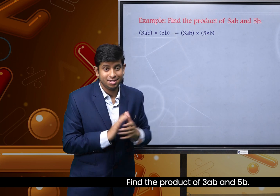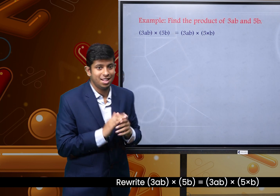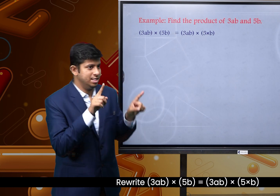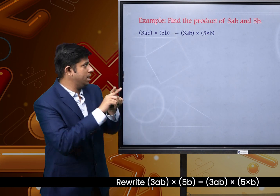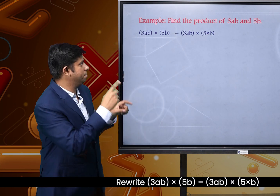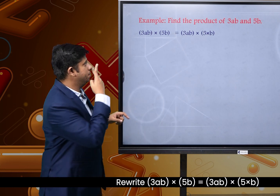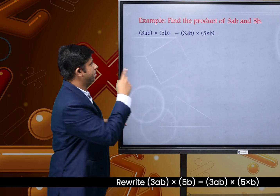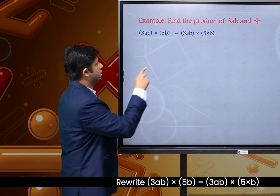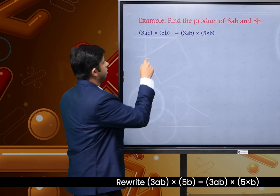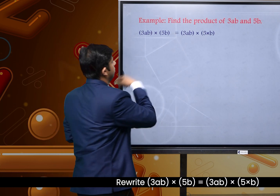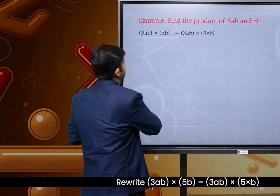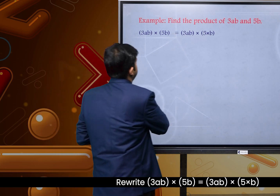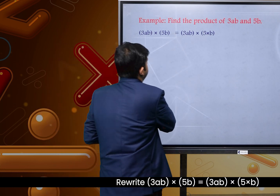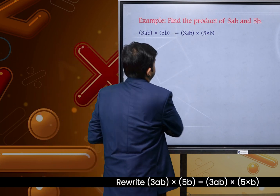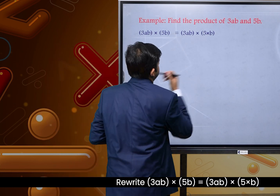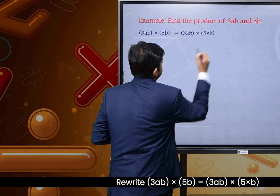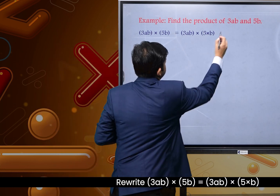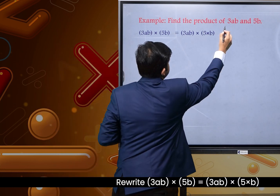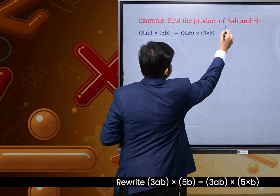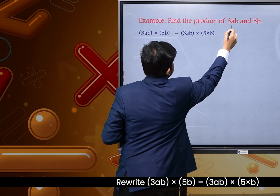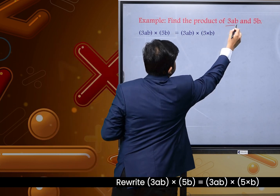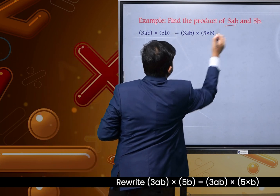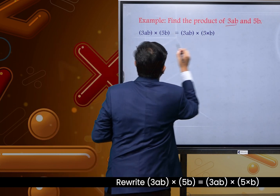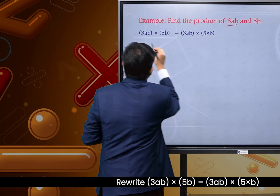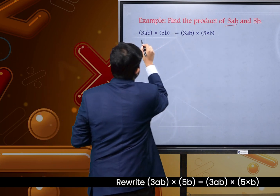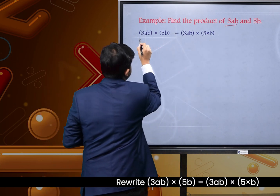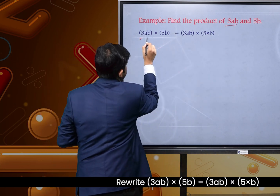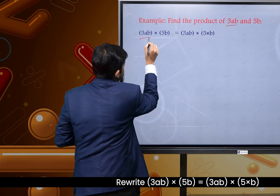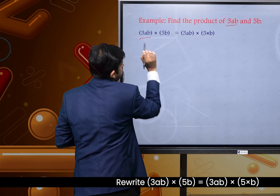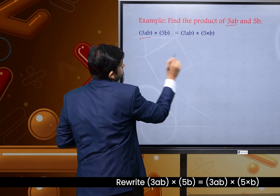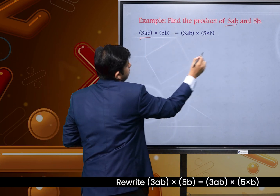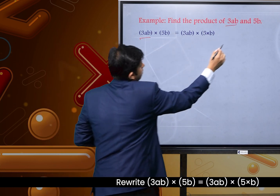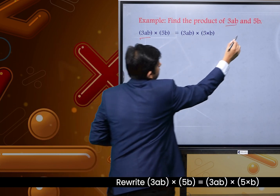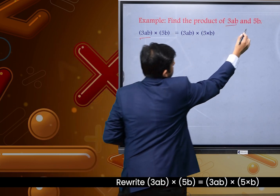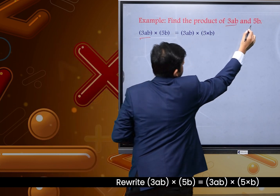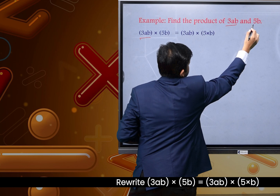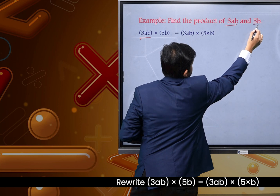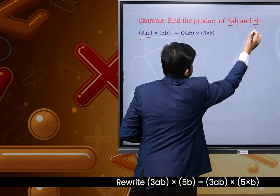We write 3ab into 5b is equal to 3ab into 5 into b.